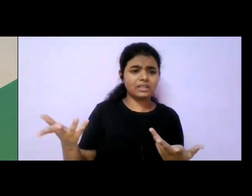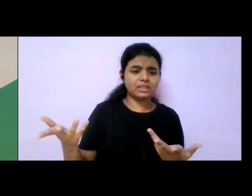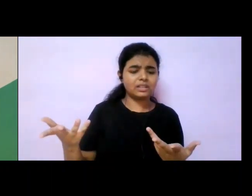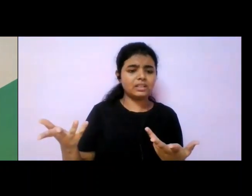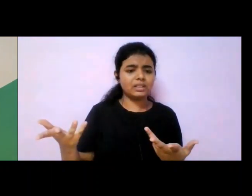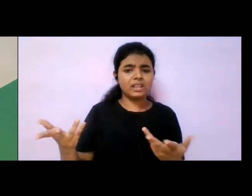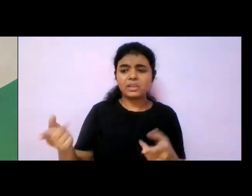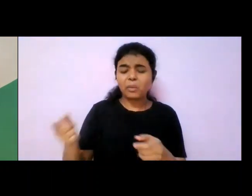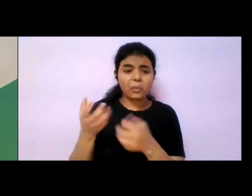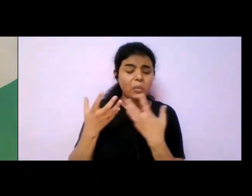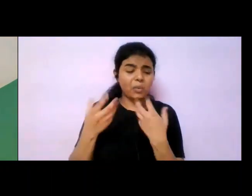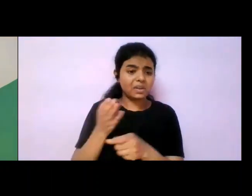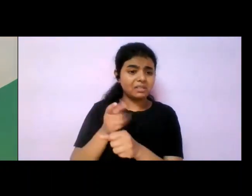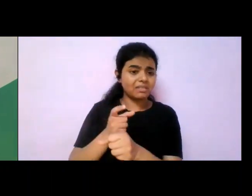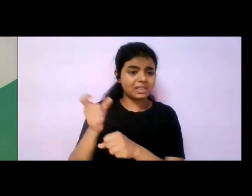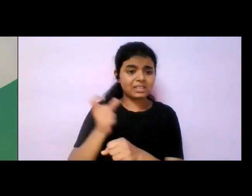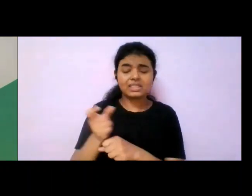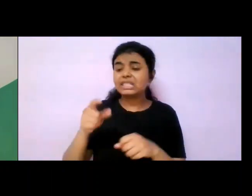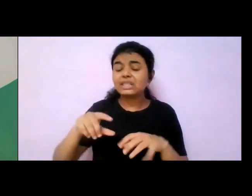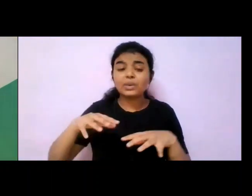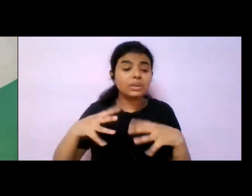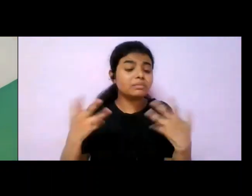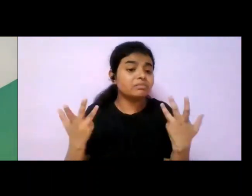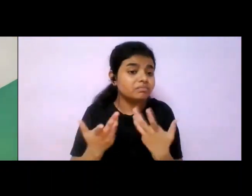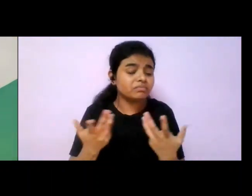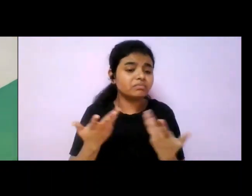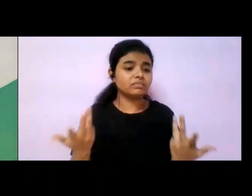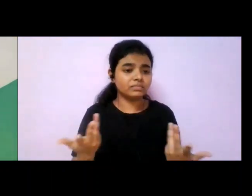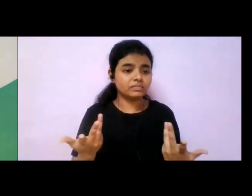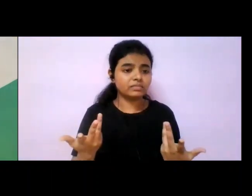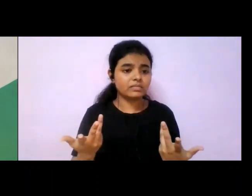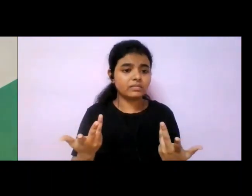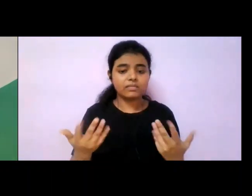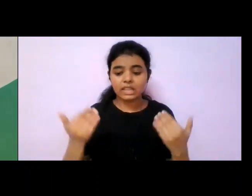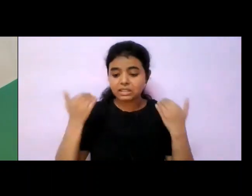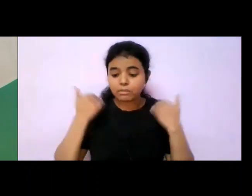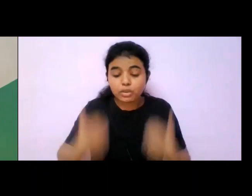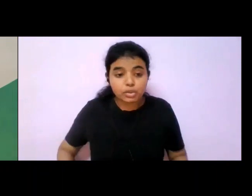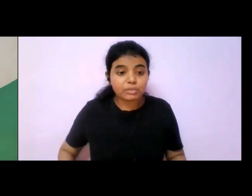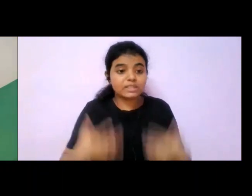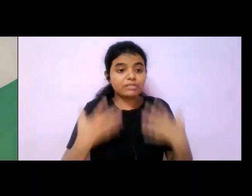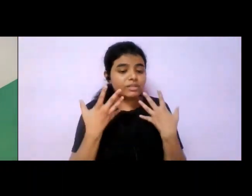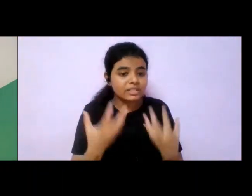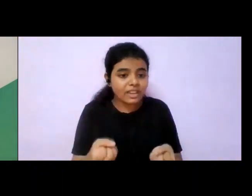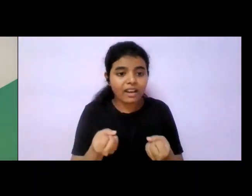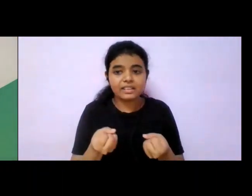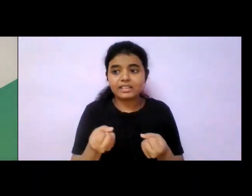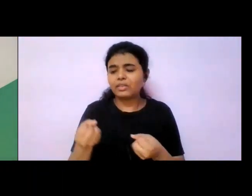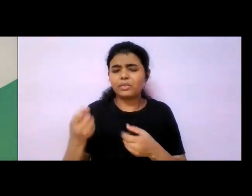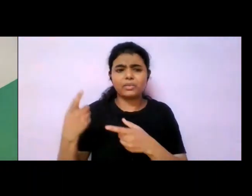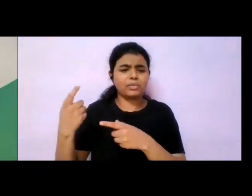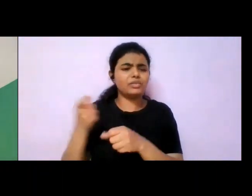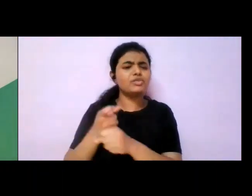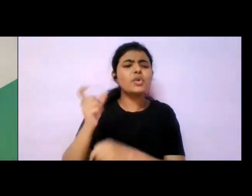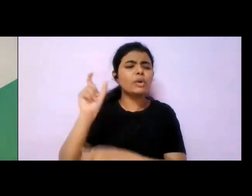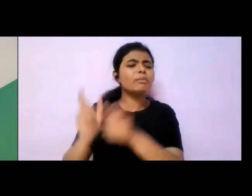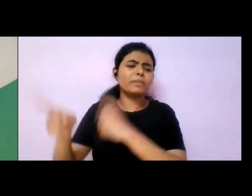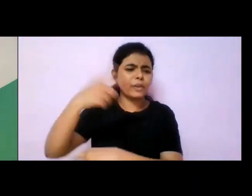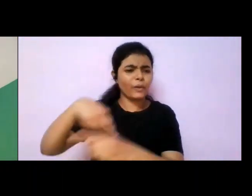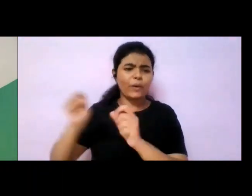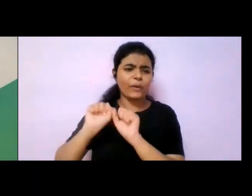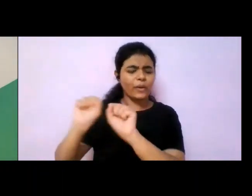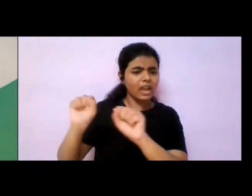Fanon. What is it that is permitting the human desire of those comedians at that moment to feel